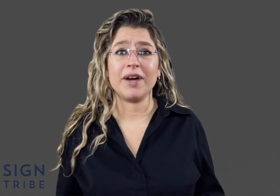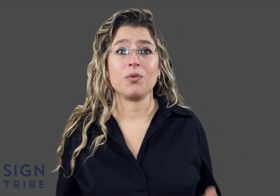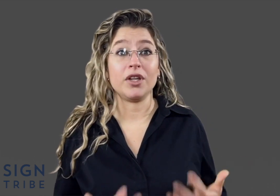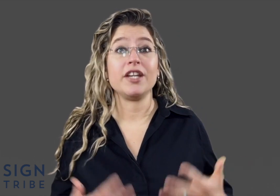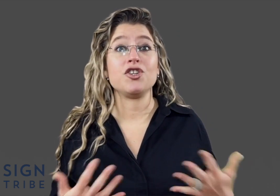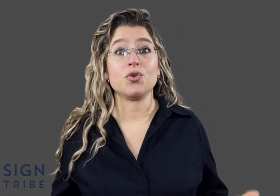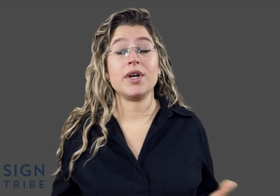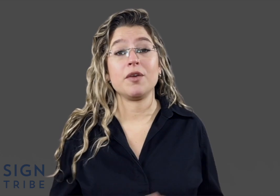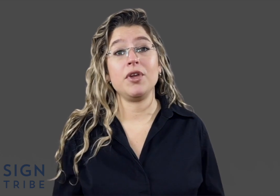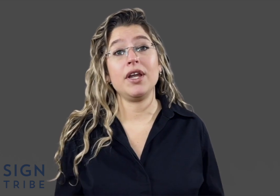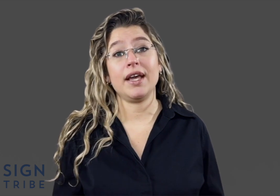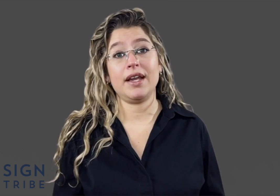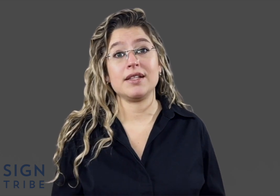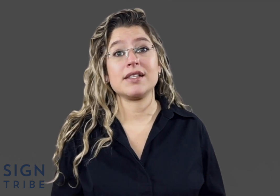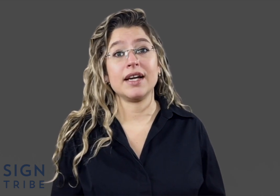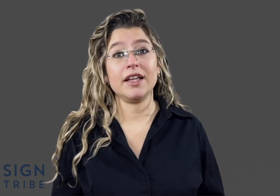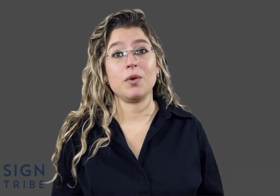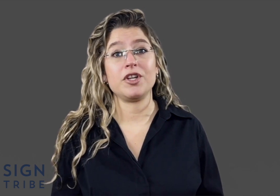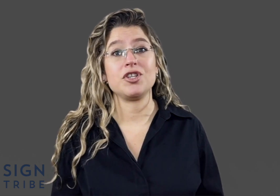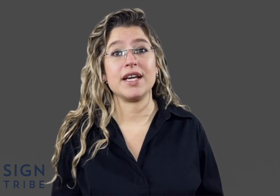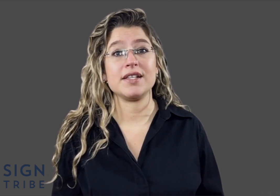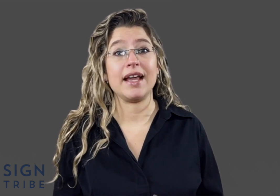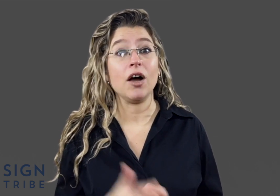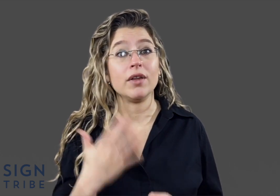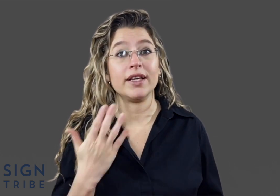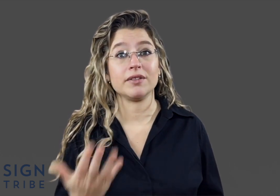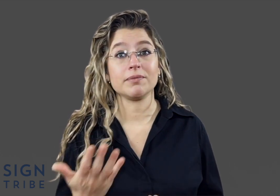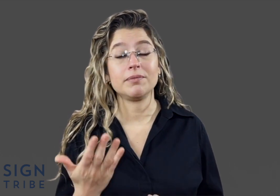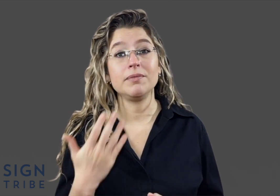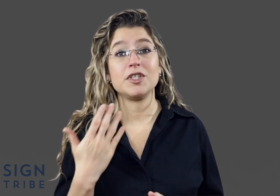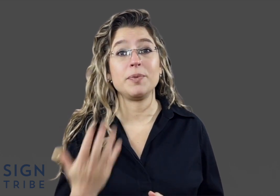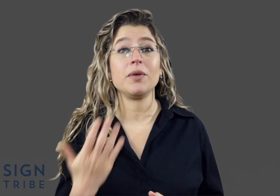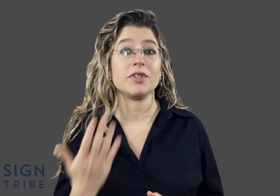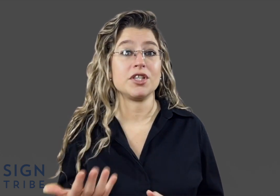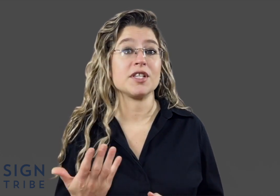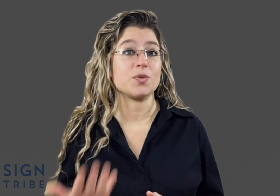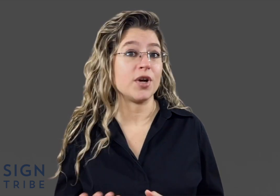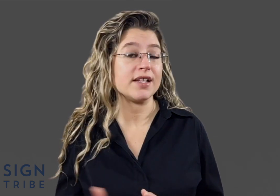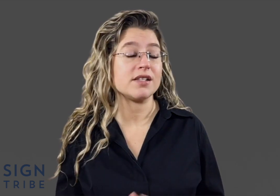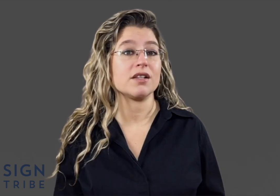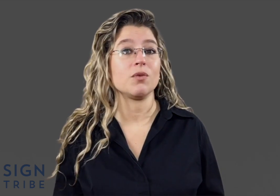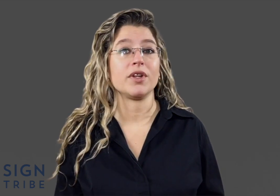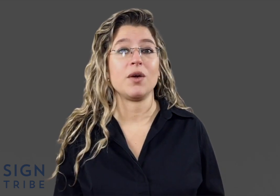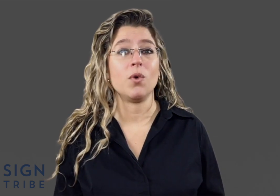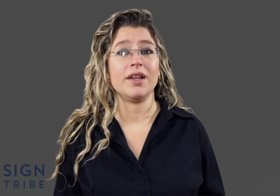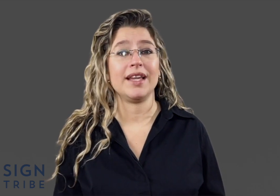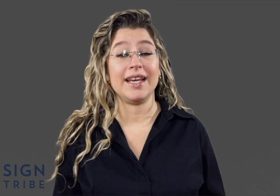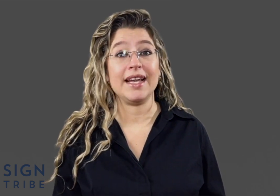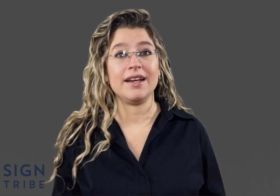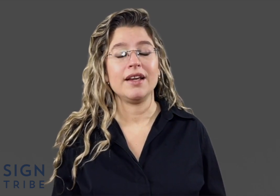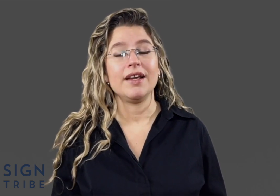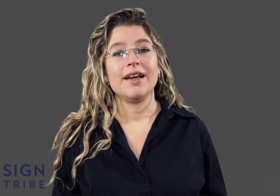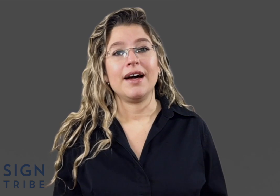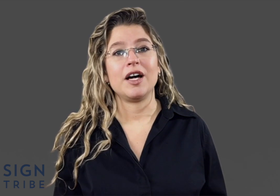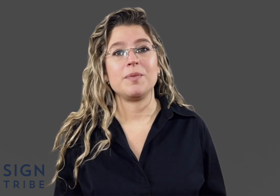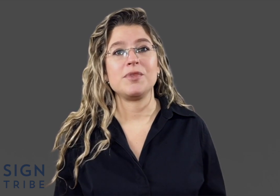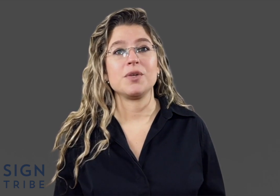really enjoy communicating in sign language as an outlet to be able to express what they want and they need. So